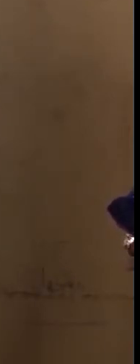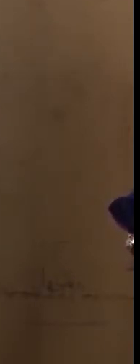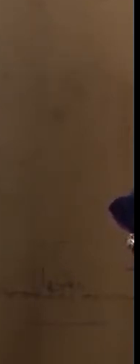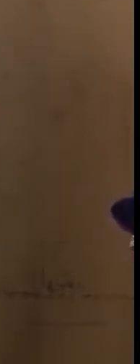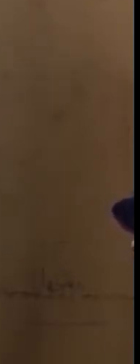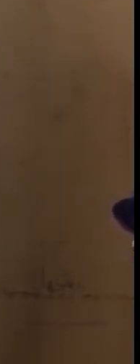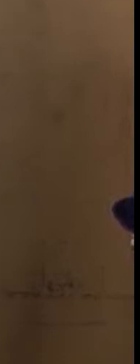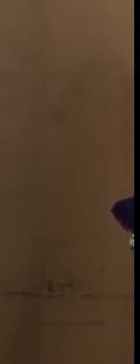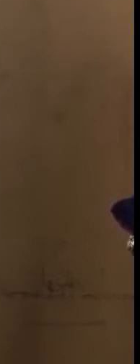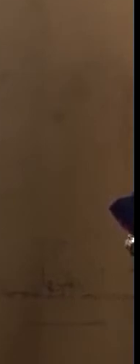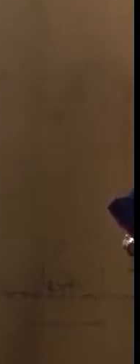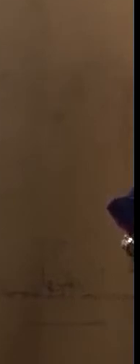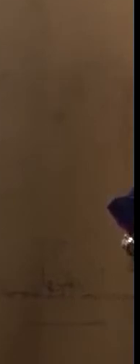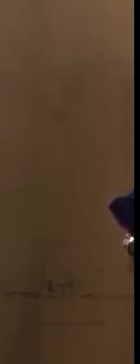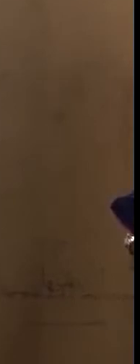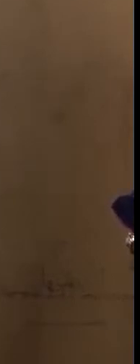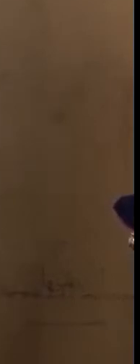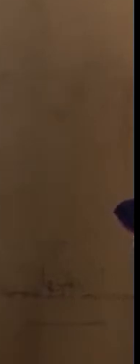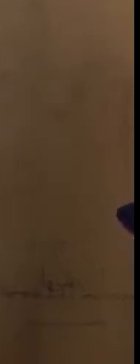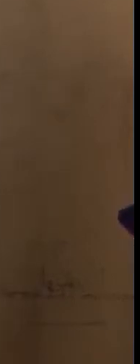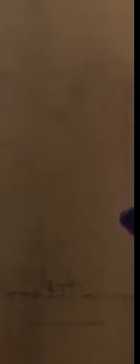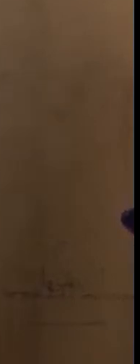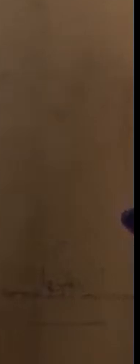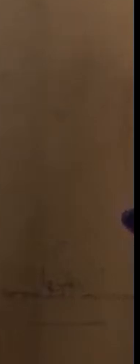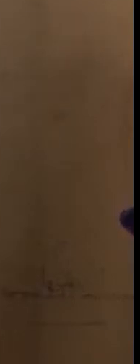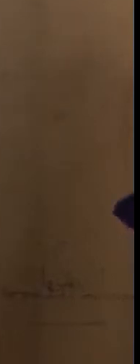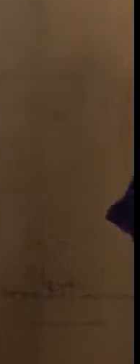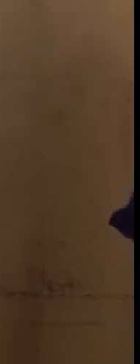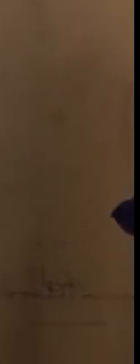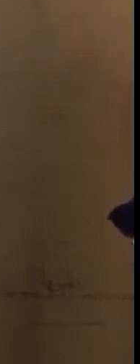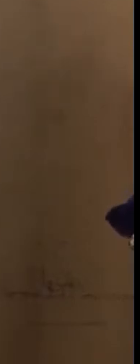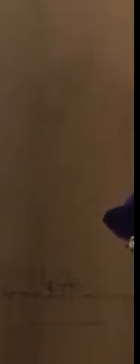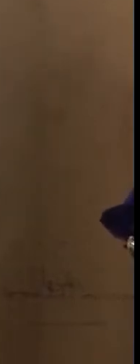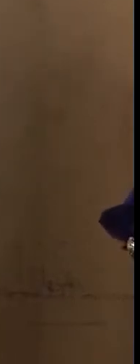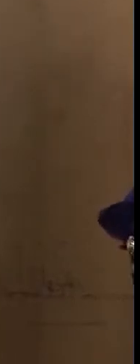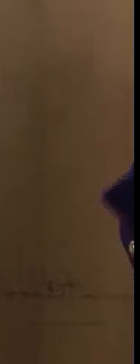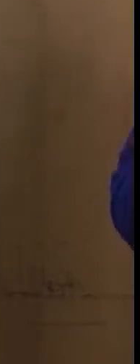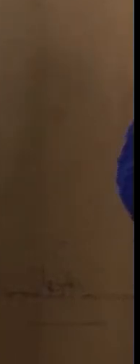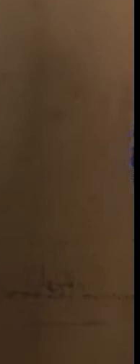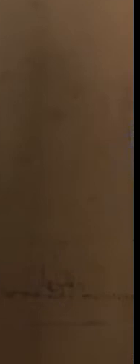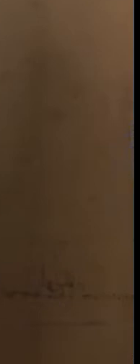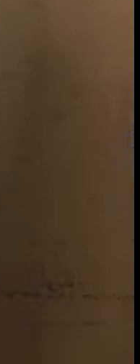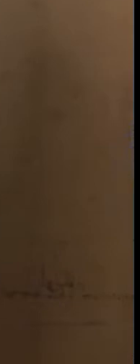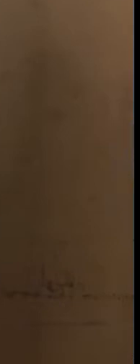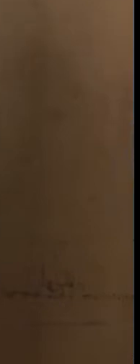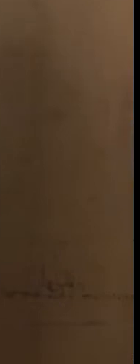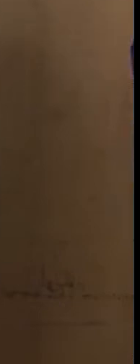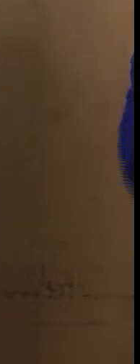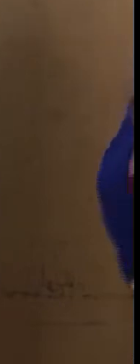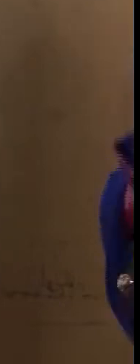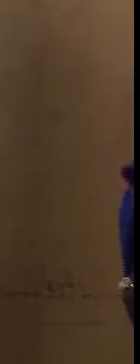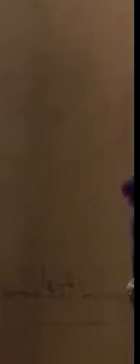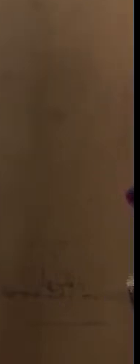Number 7, excessive dissolution of salt in irrigation water prevents proper growth of crop because